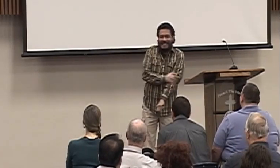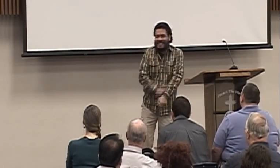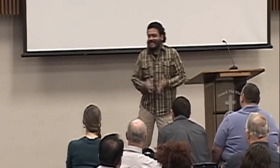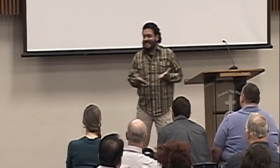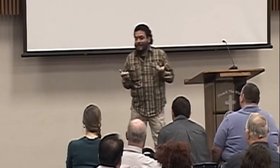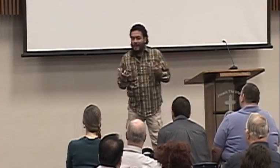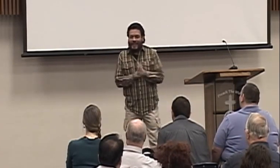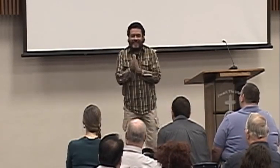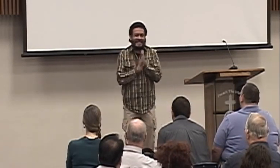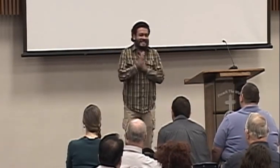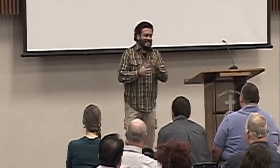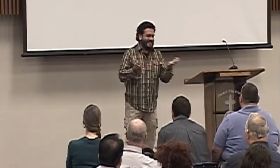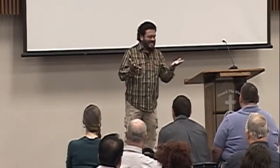So they were really anxious.